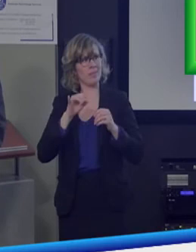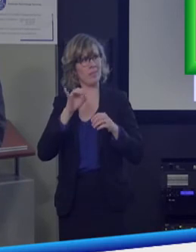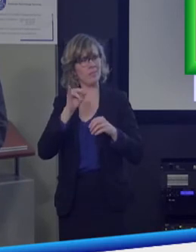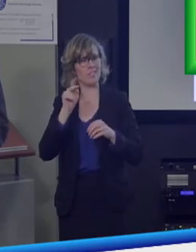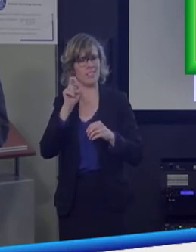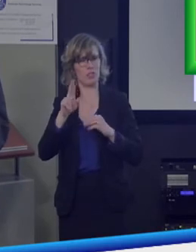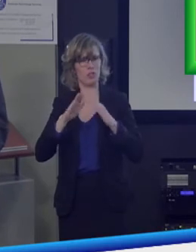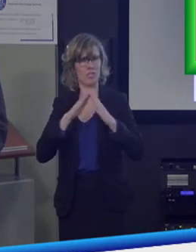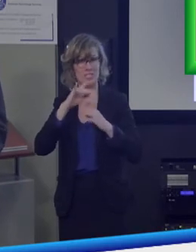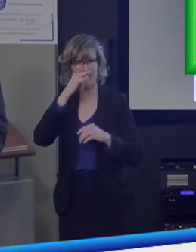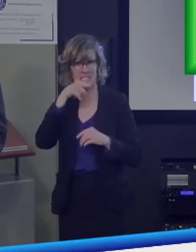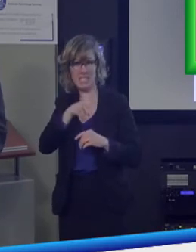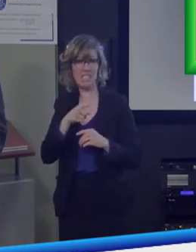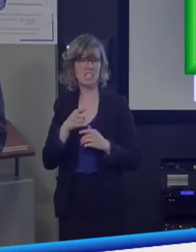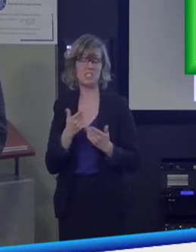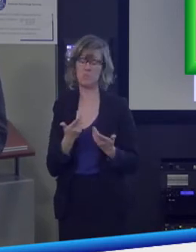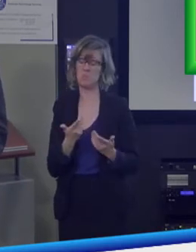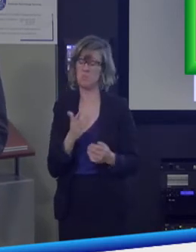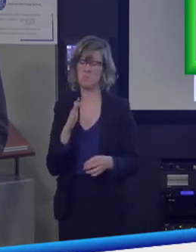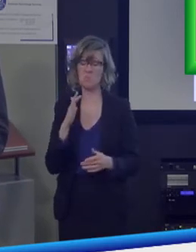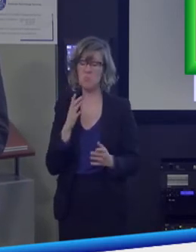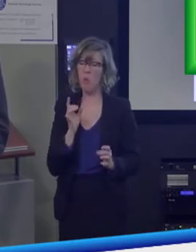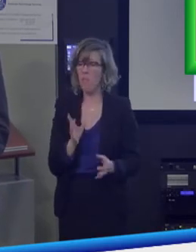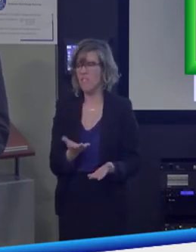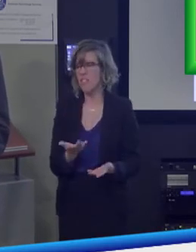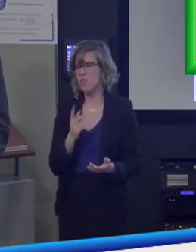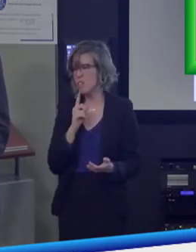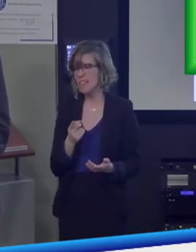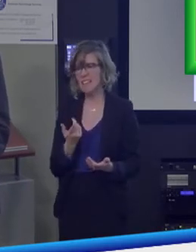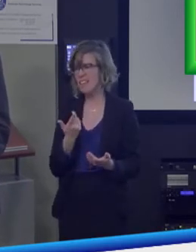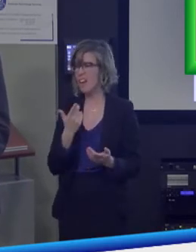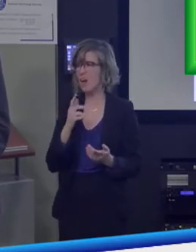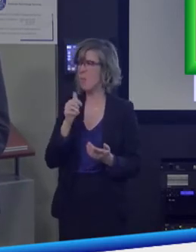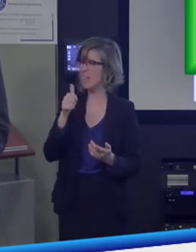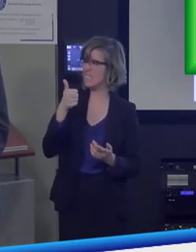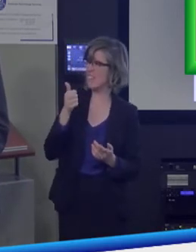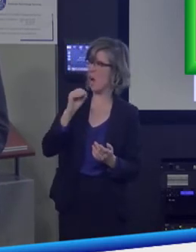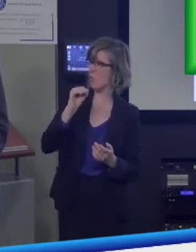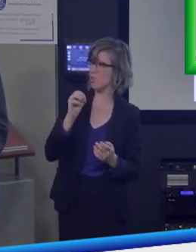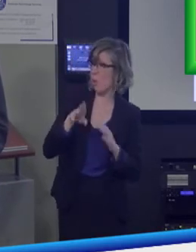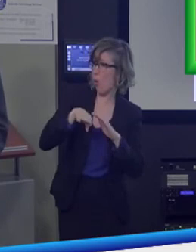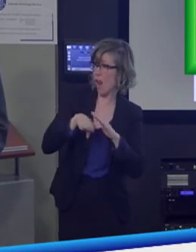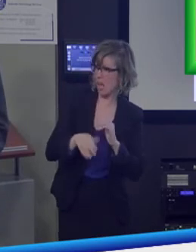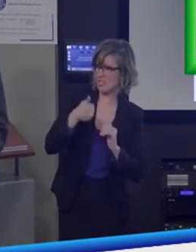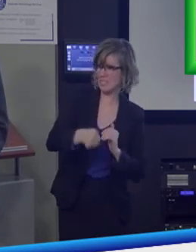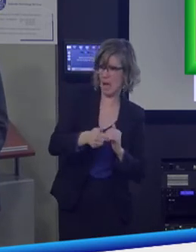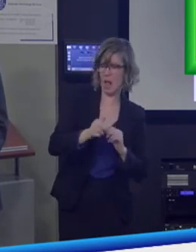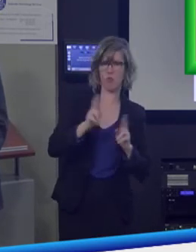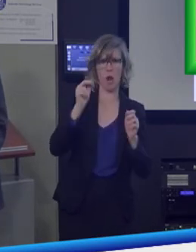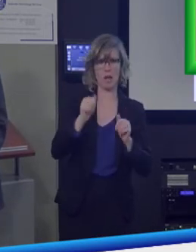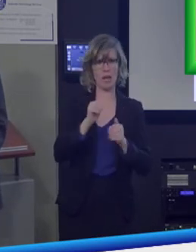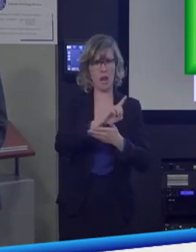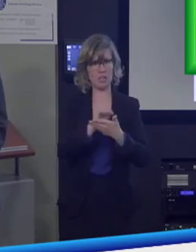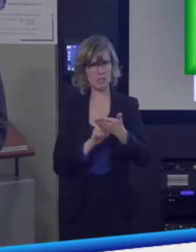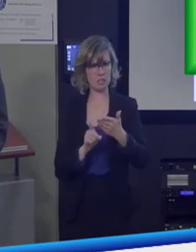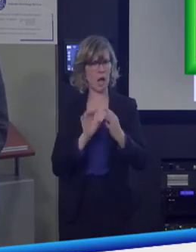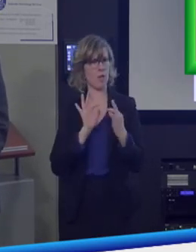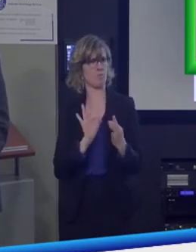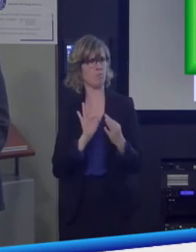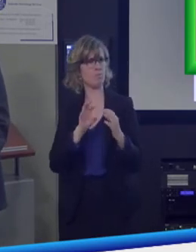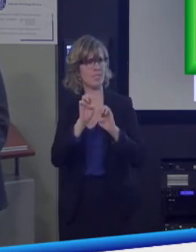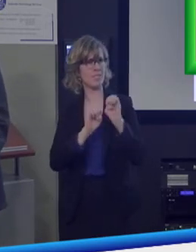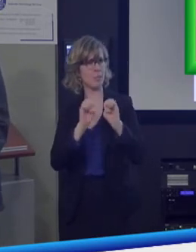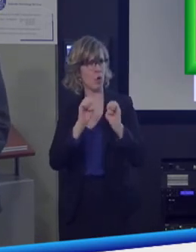mean, 10% of them or less can design an unconfounded experiment with ramps. But as we walk around the